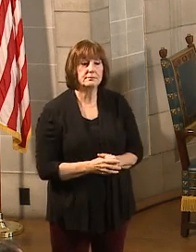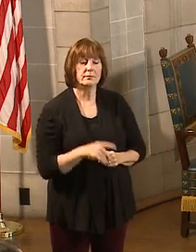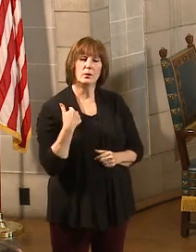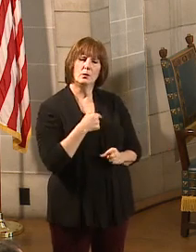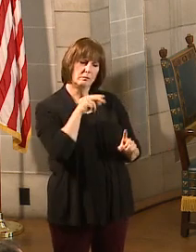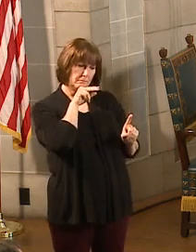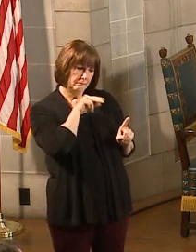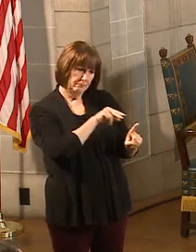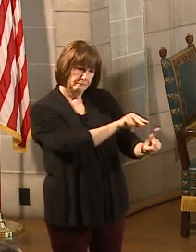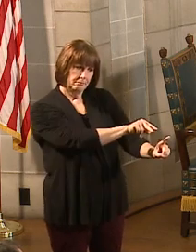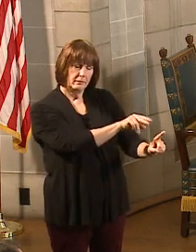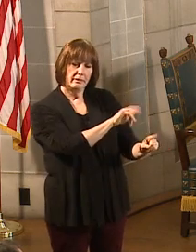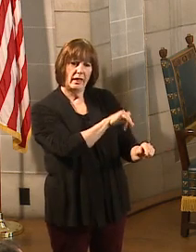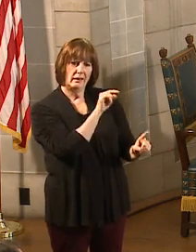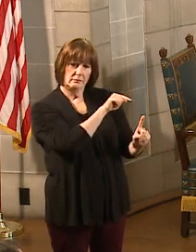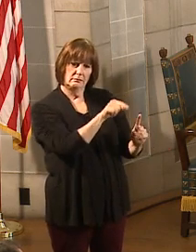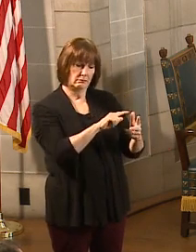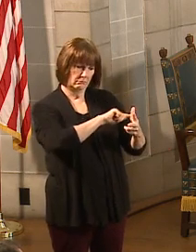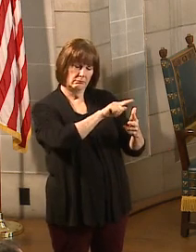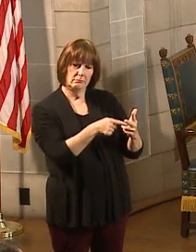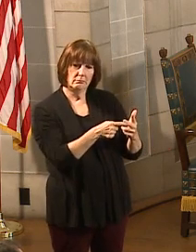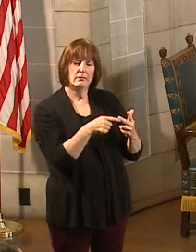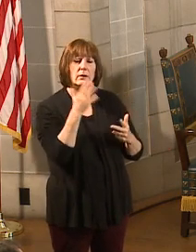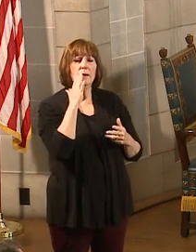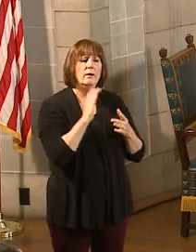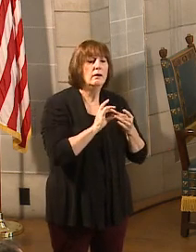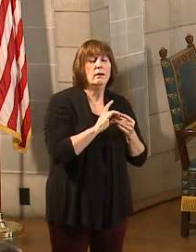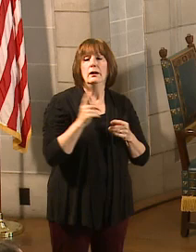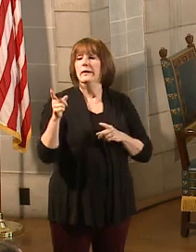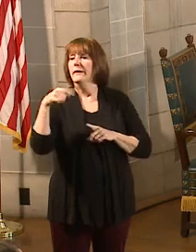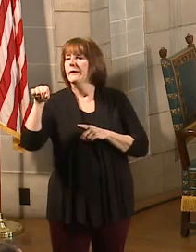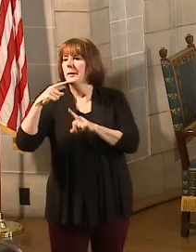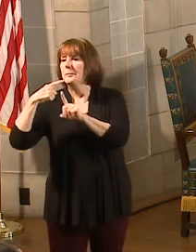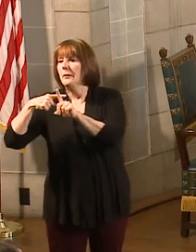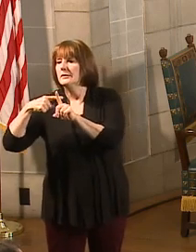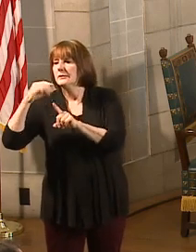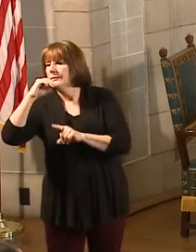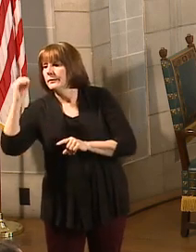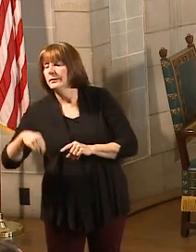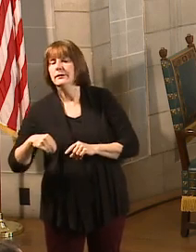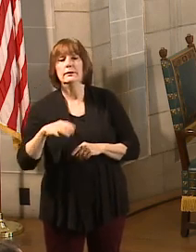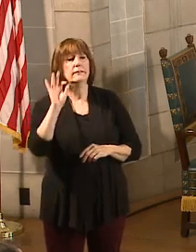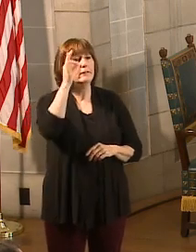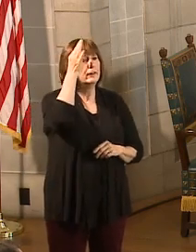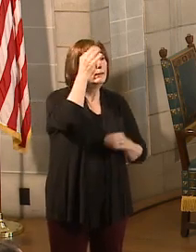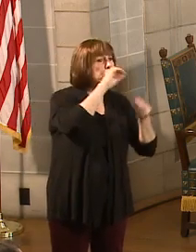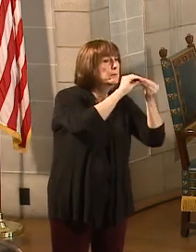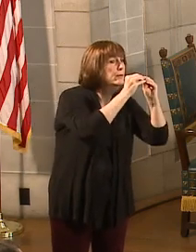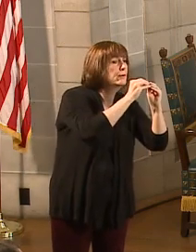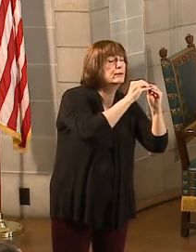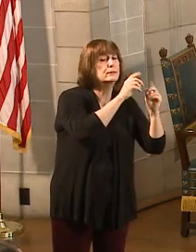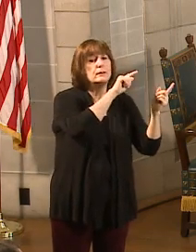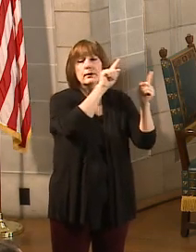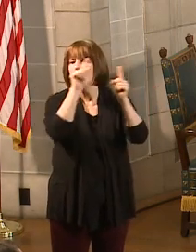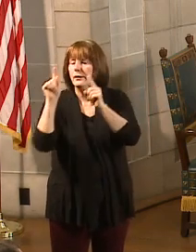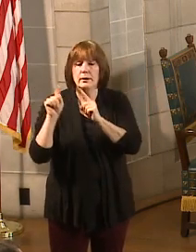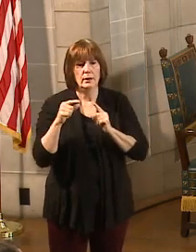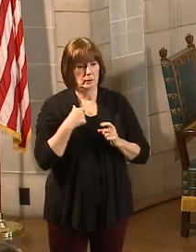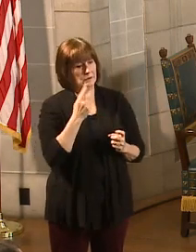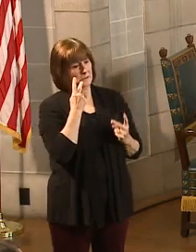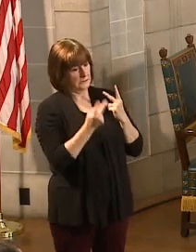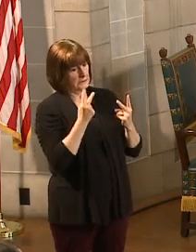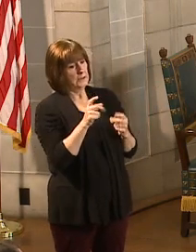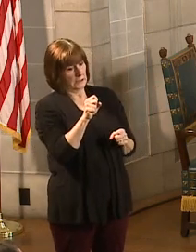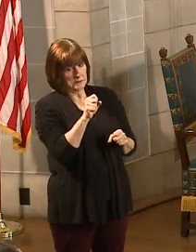look at. So I know there's been a lot of talk lately about positivity rates, some of the problems with the federal data. We have seen